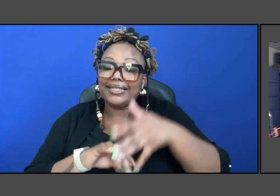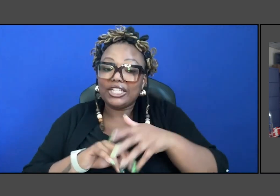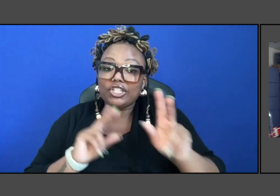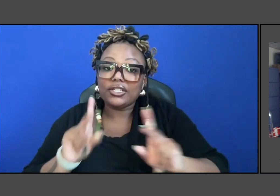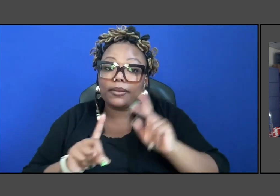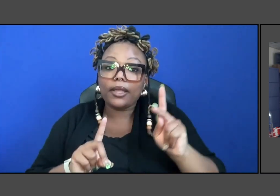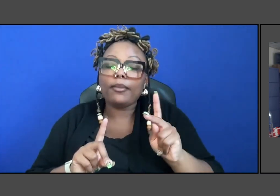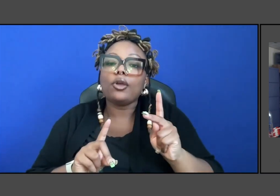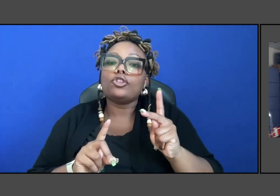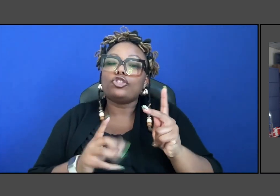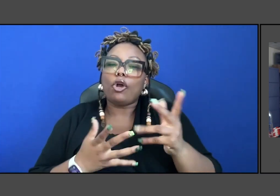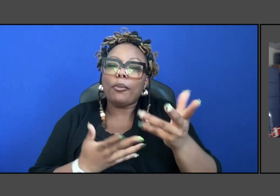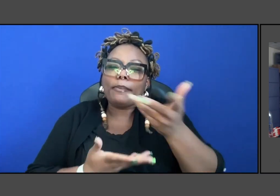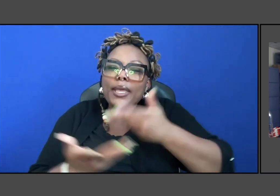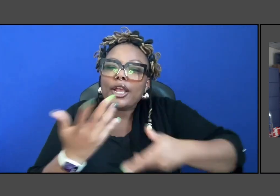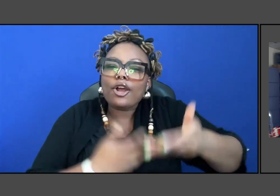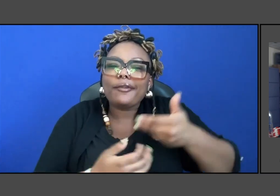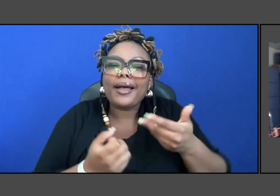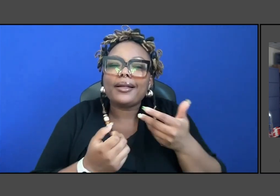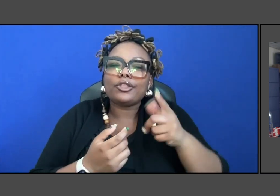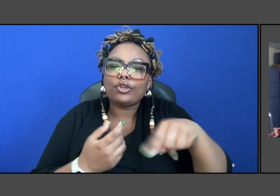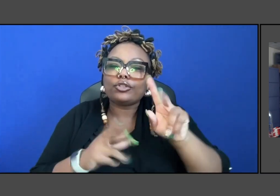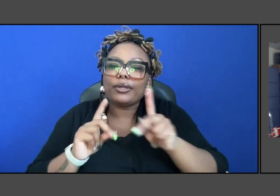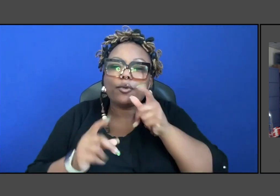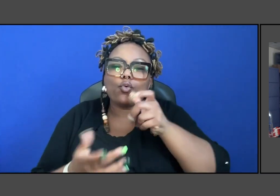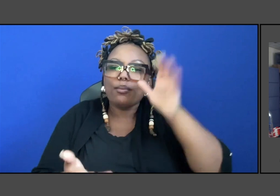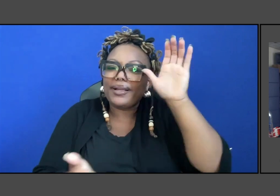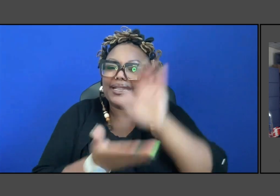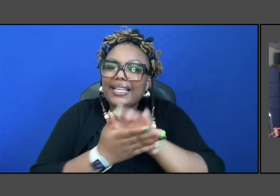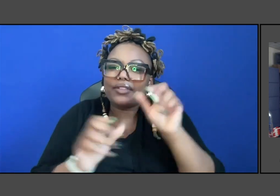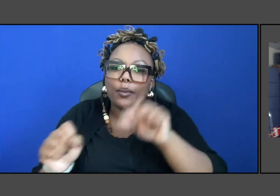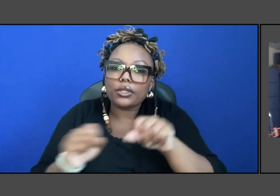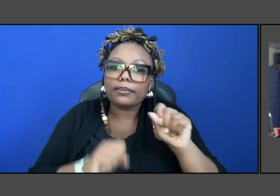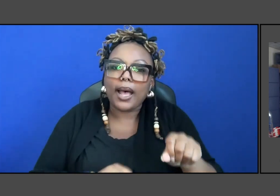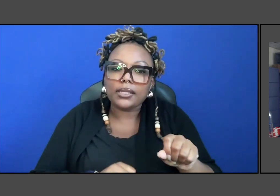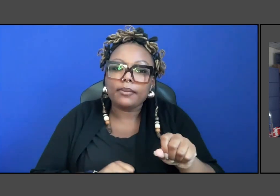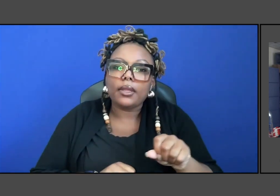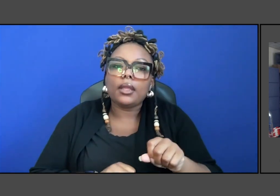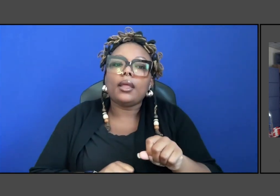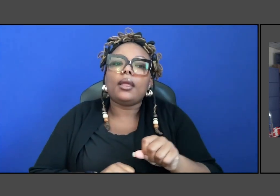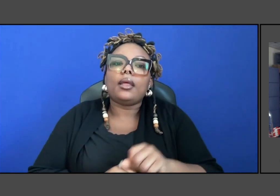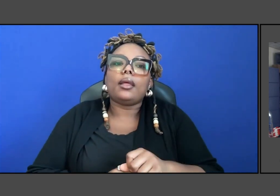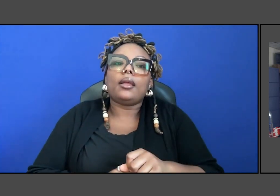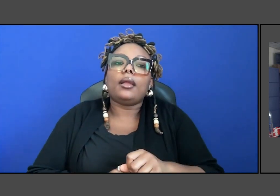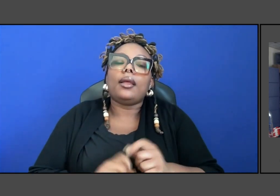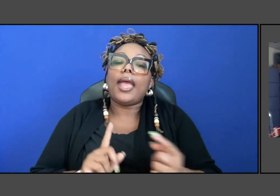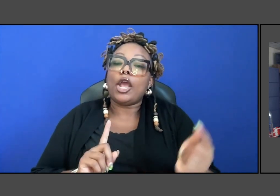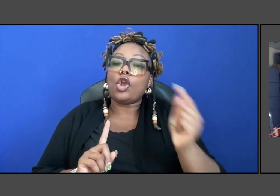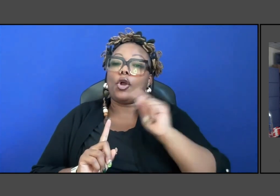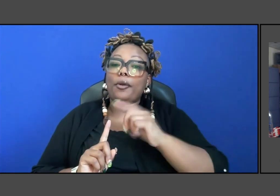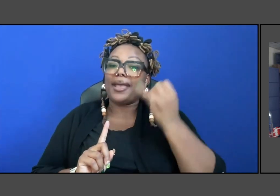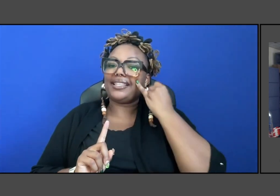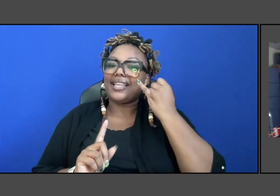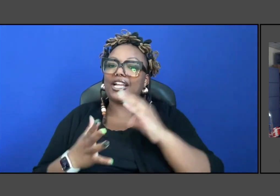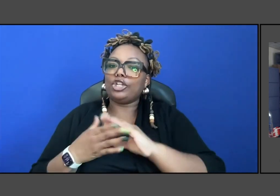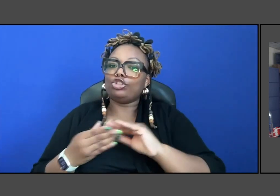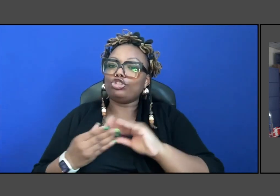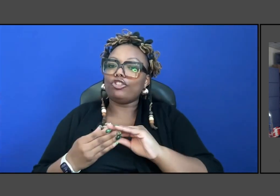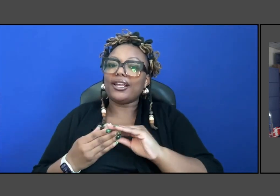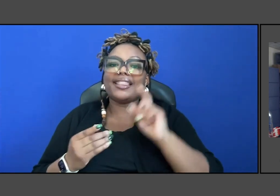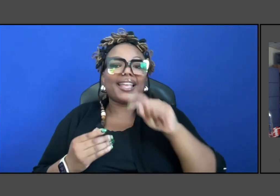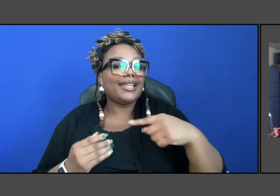who believe, that they believed that it was possible, and going back to this idea of story, they had to tell our story. It